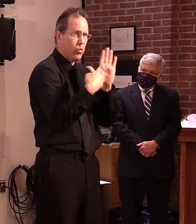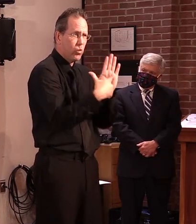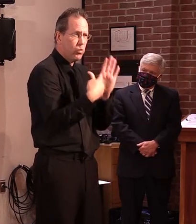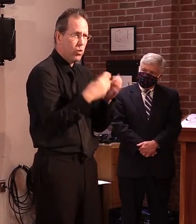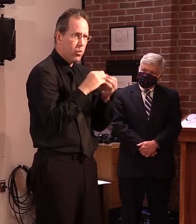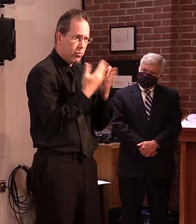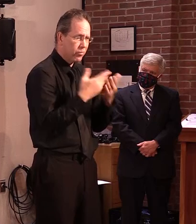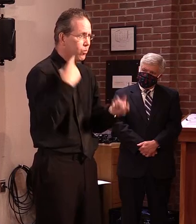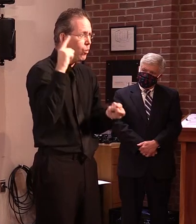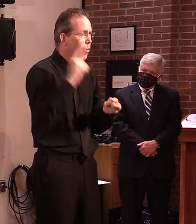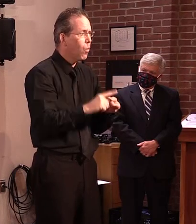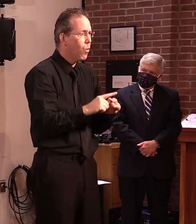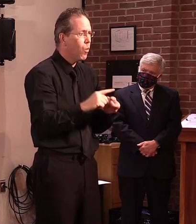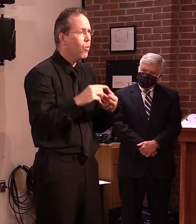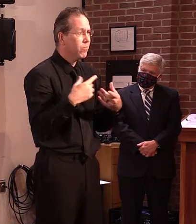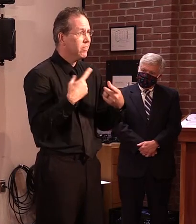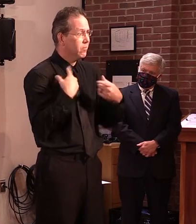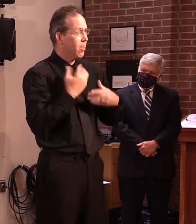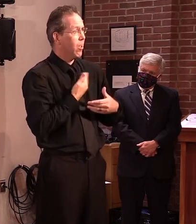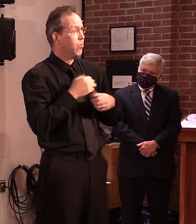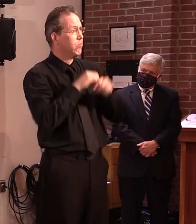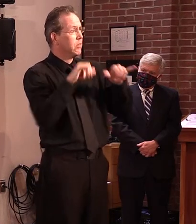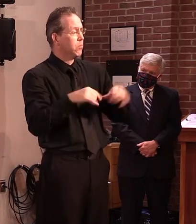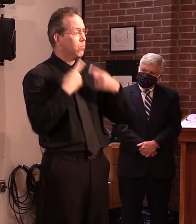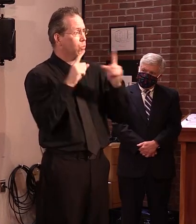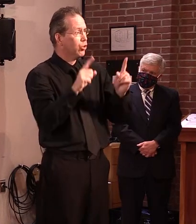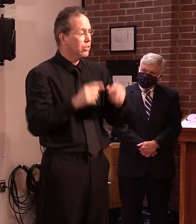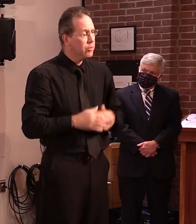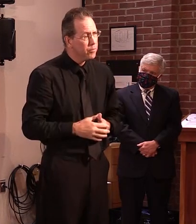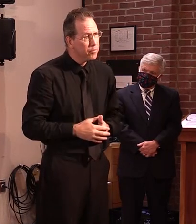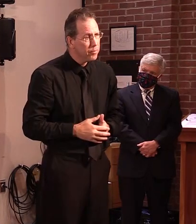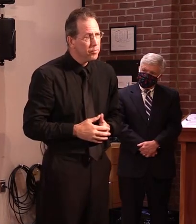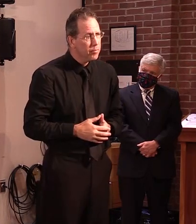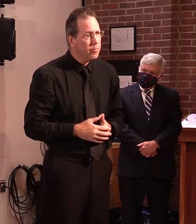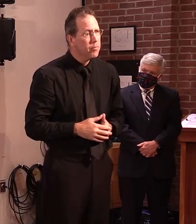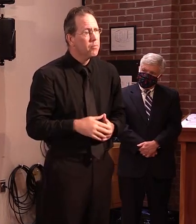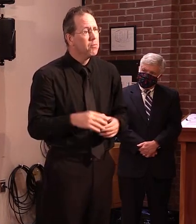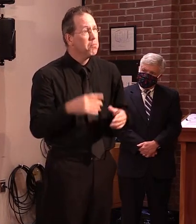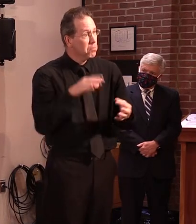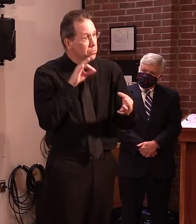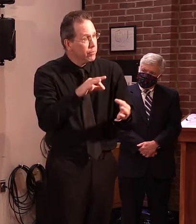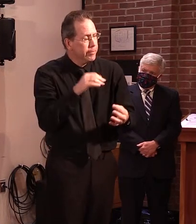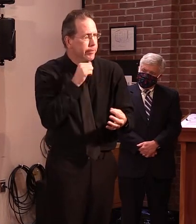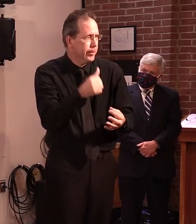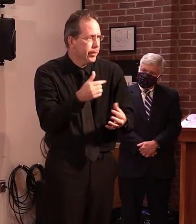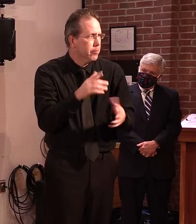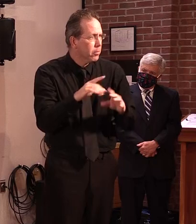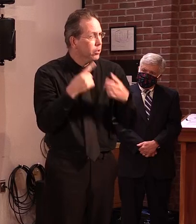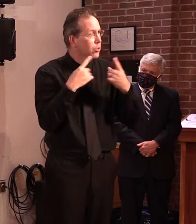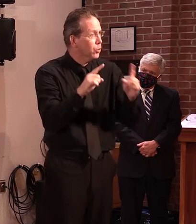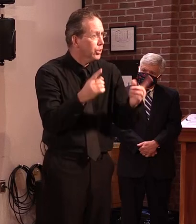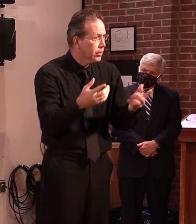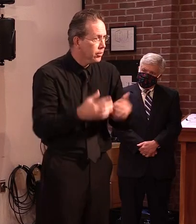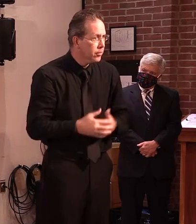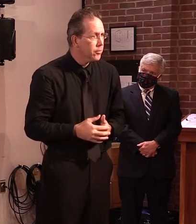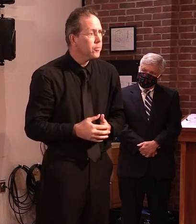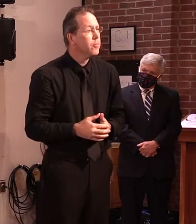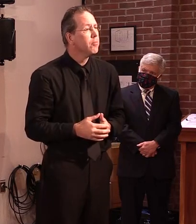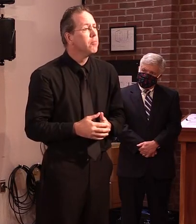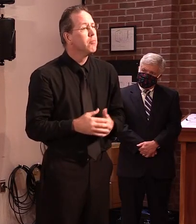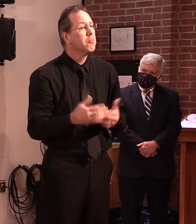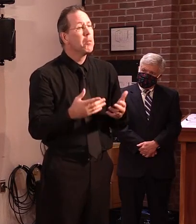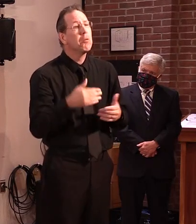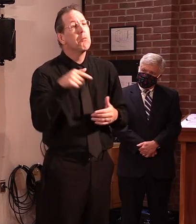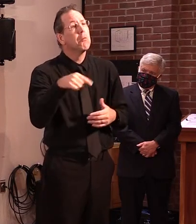than most. But I think Commissioner Pichek isn't here today, but on Friday, that might be a good